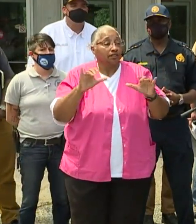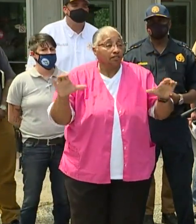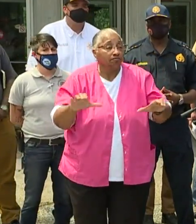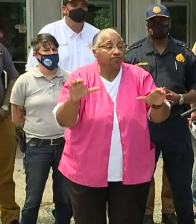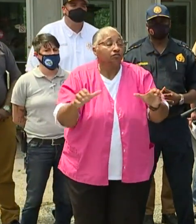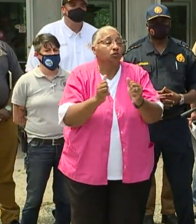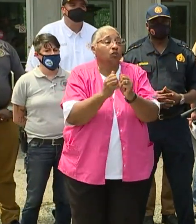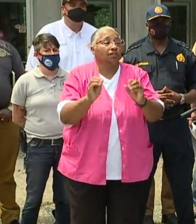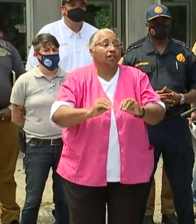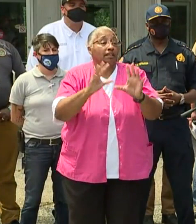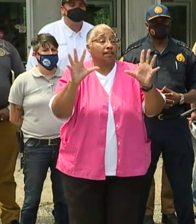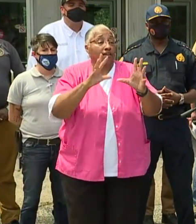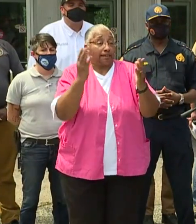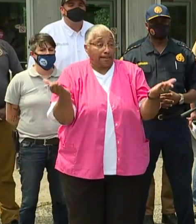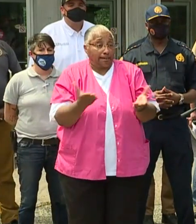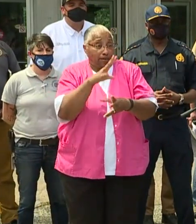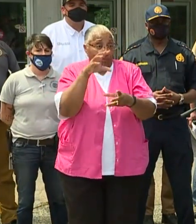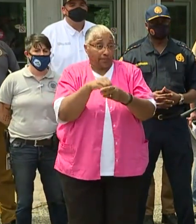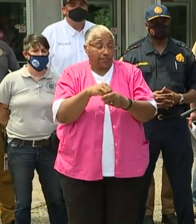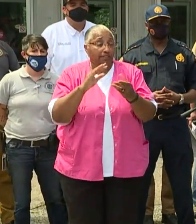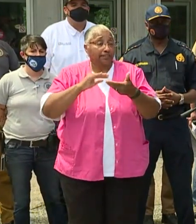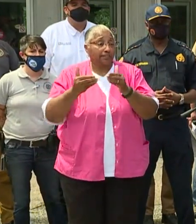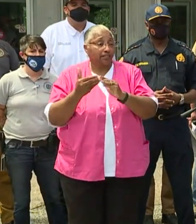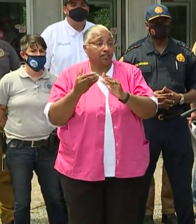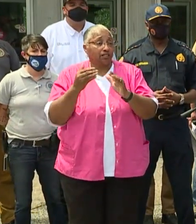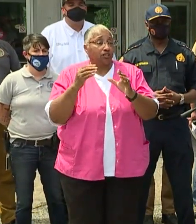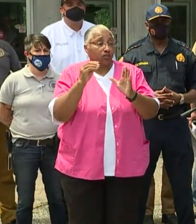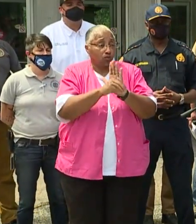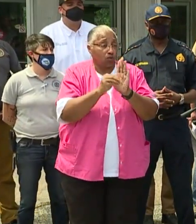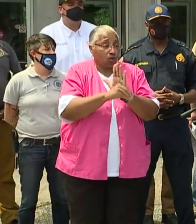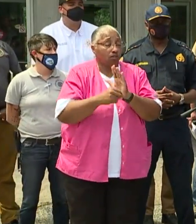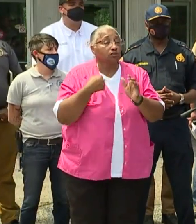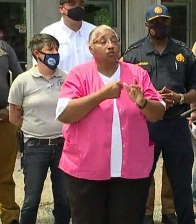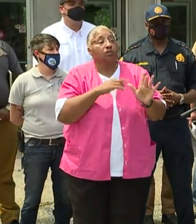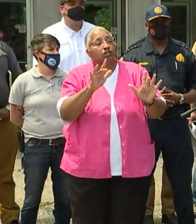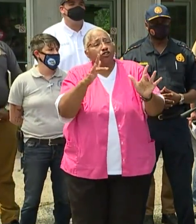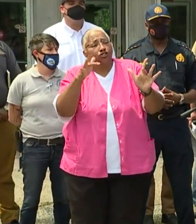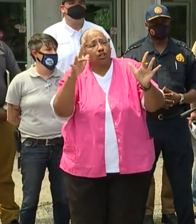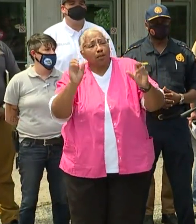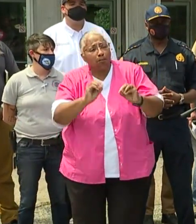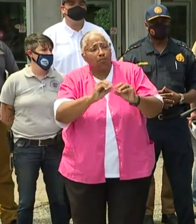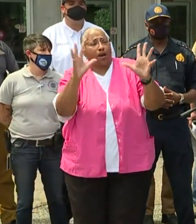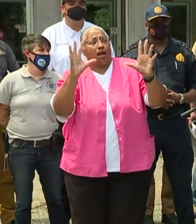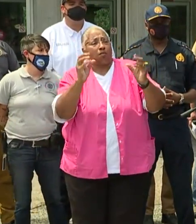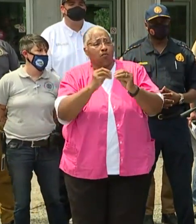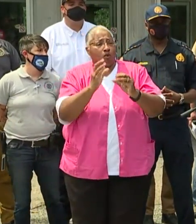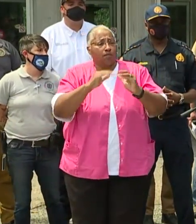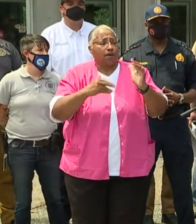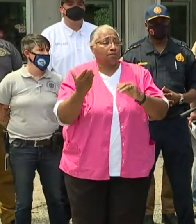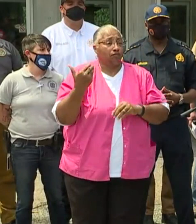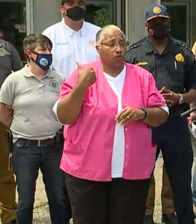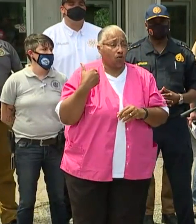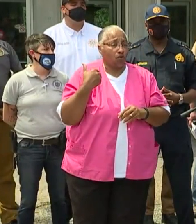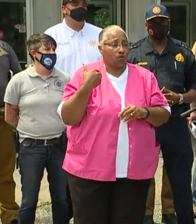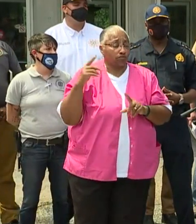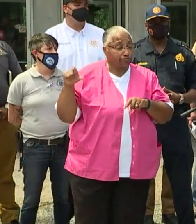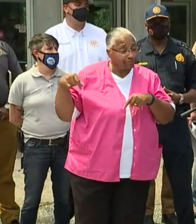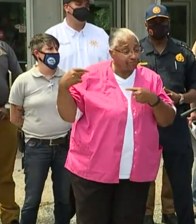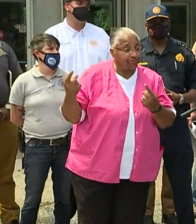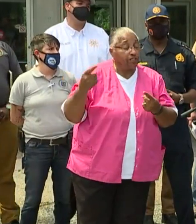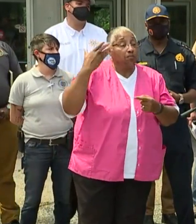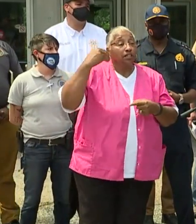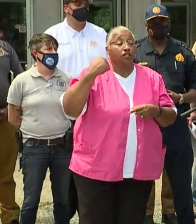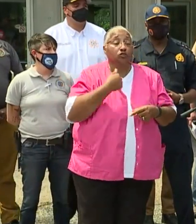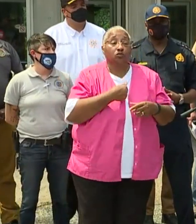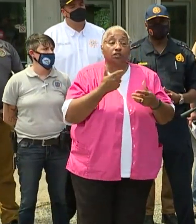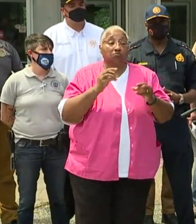New Orleans. And we're going to shine brighter than we've ever shined before, because we've proven our